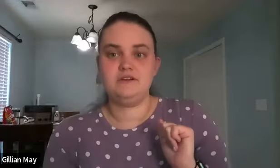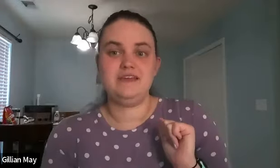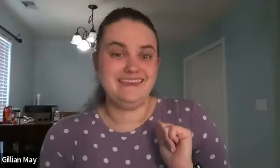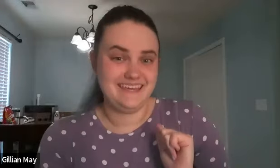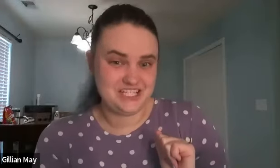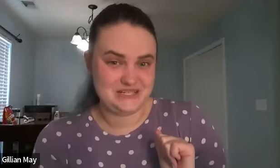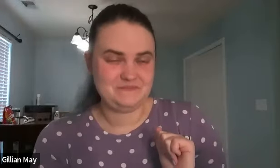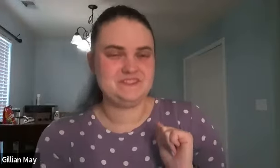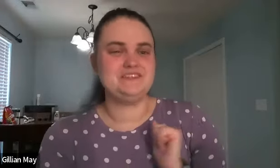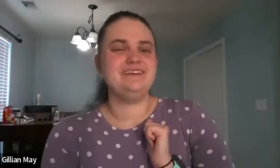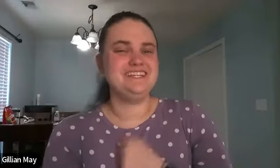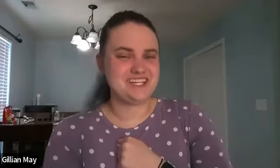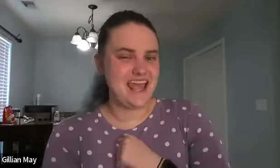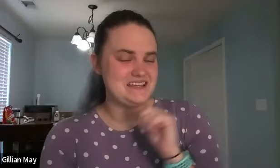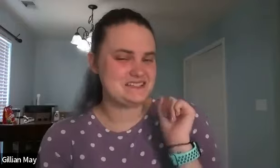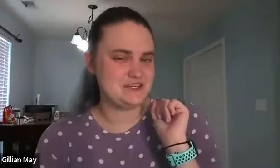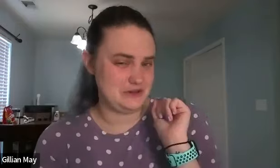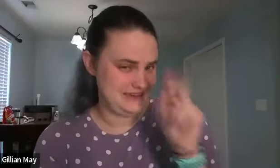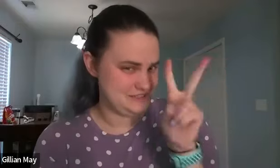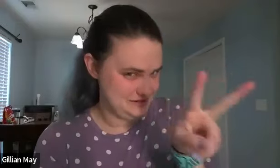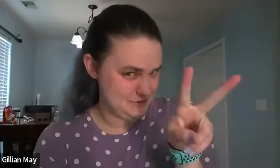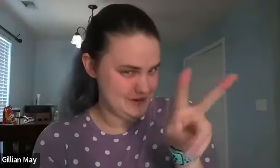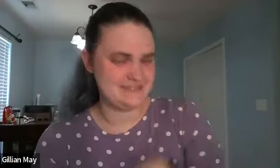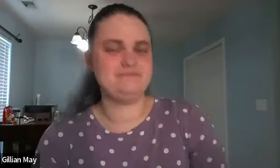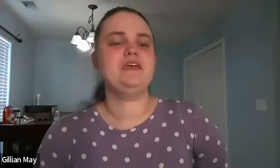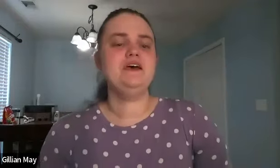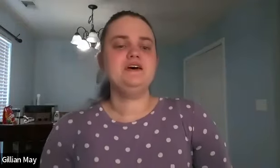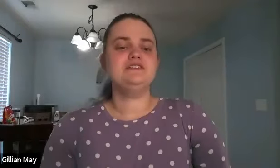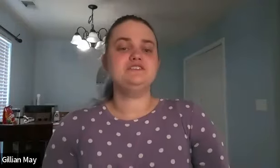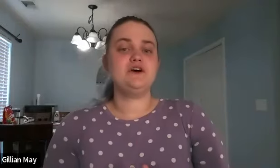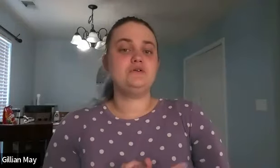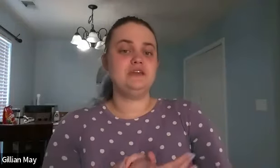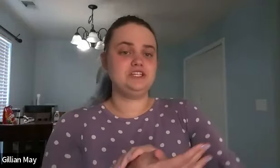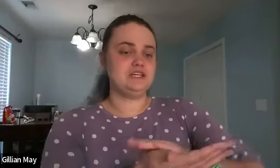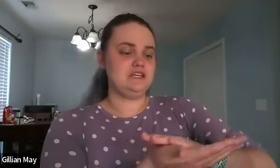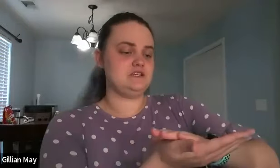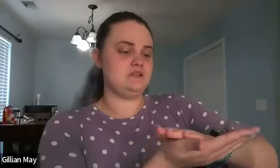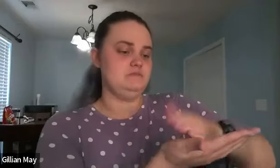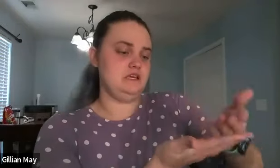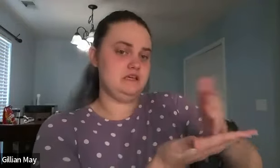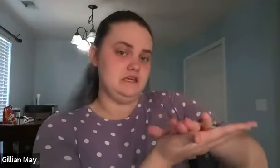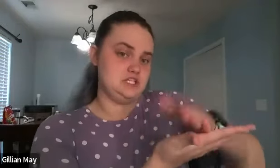Okay. Kitchen. So kitchen has, there again, two different ways. So kitchen is going to be